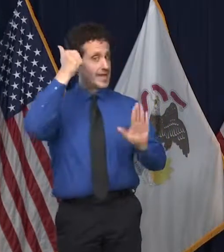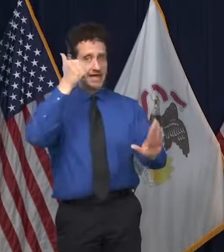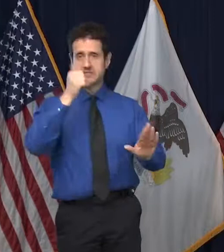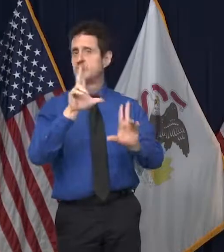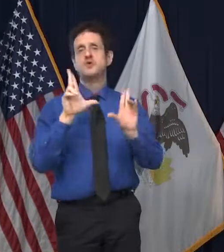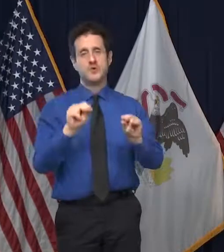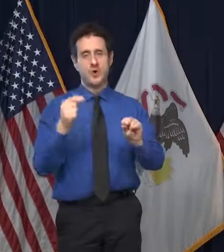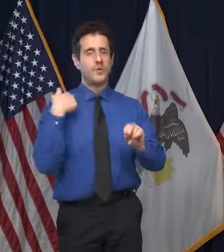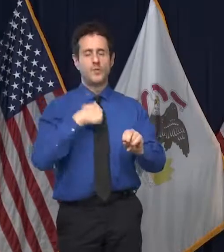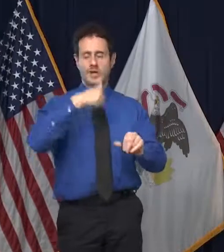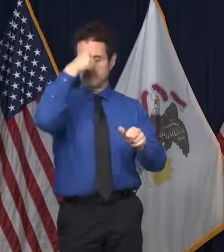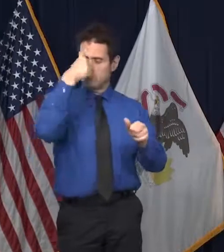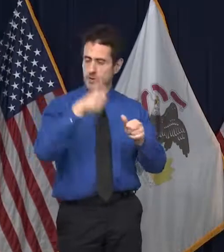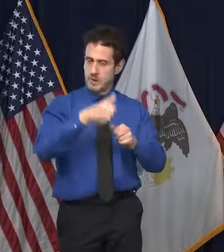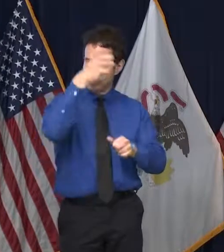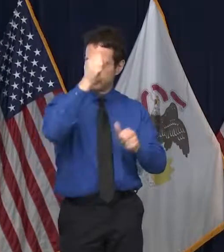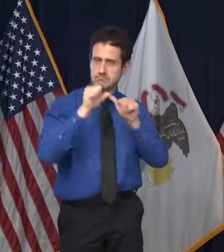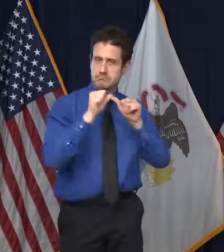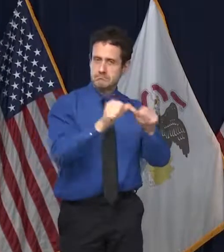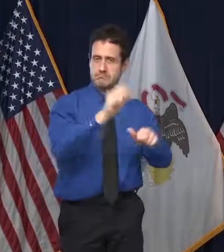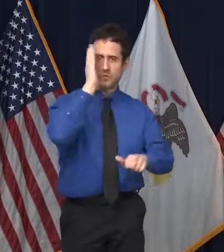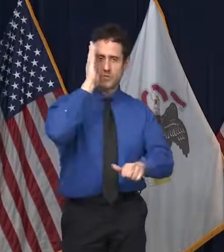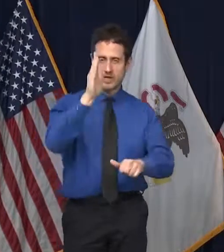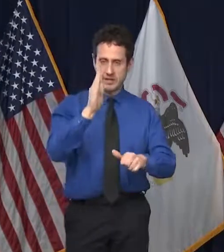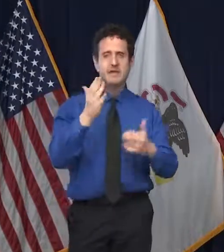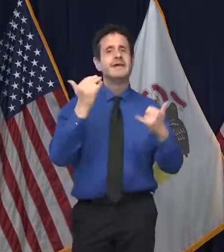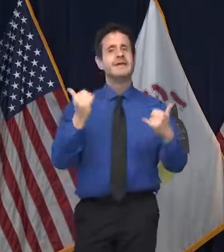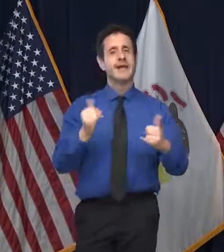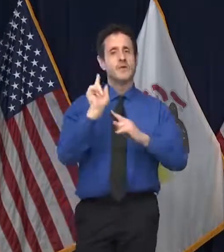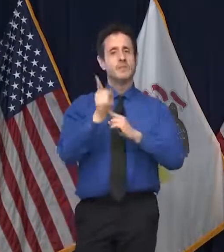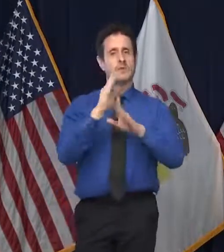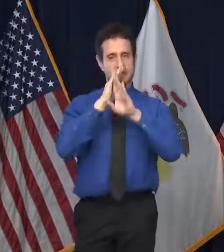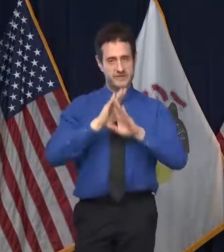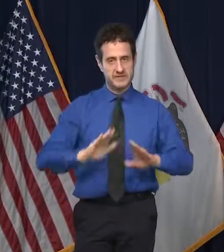Please join me in a moment of silence.